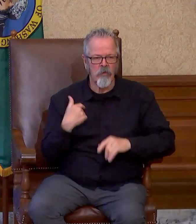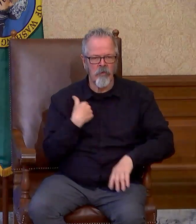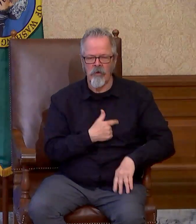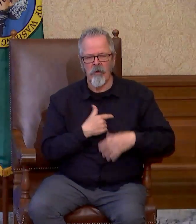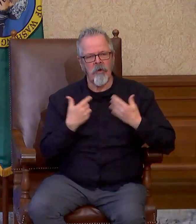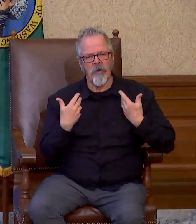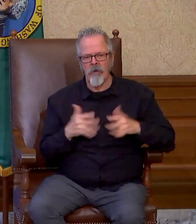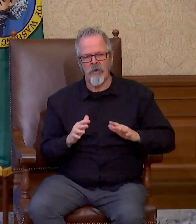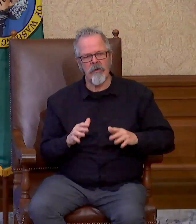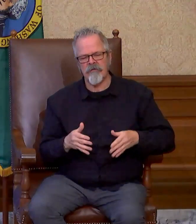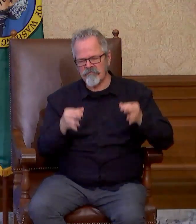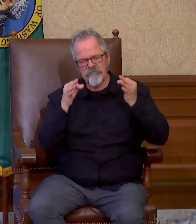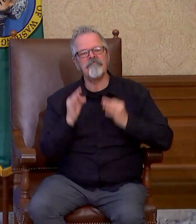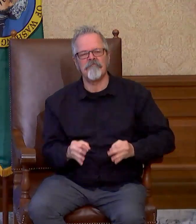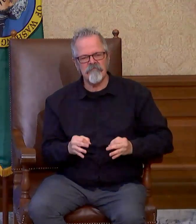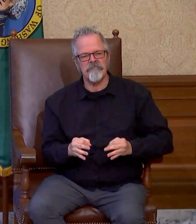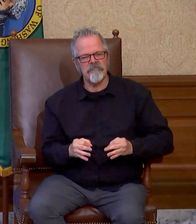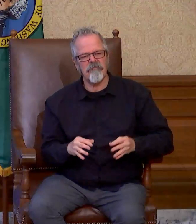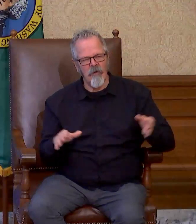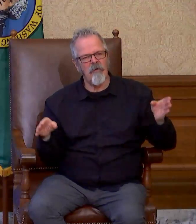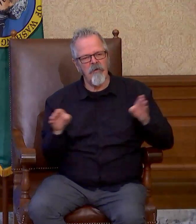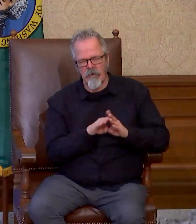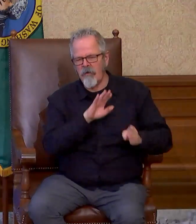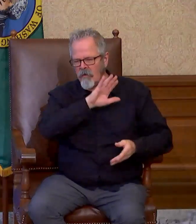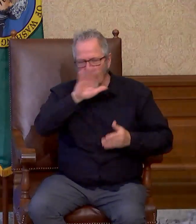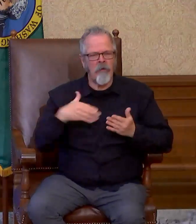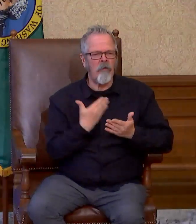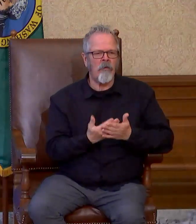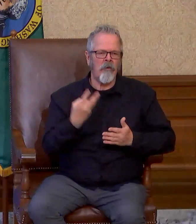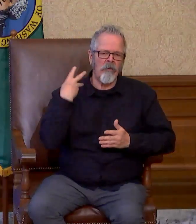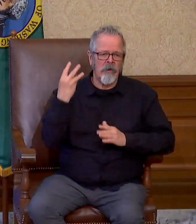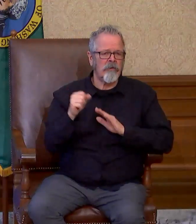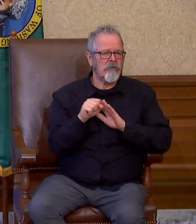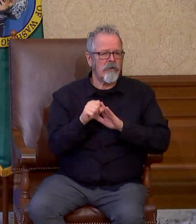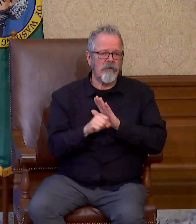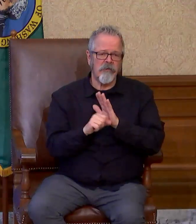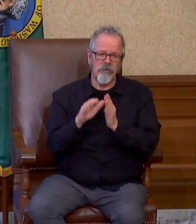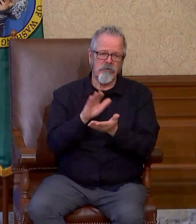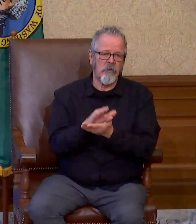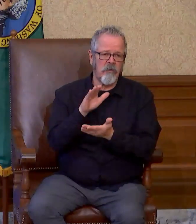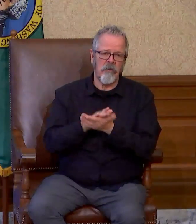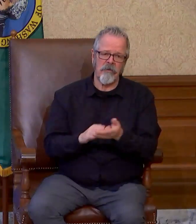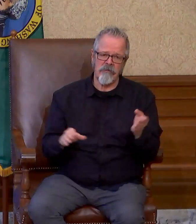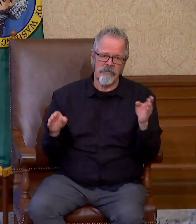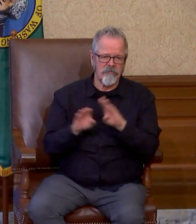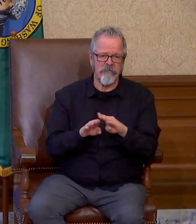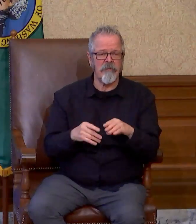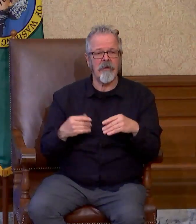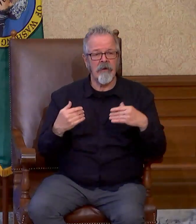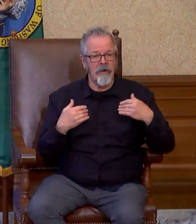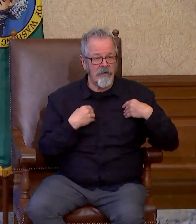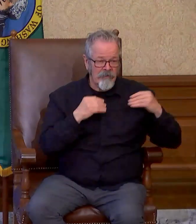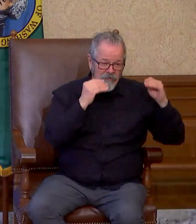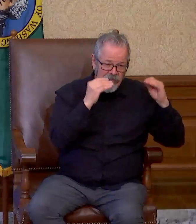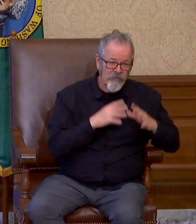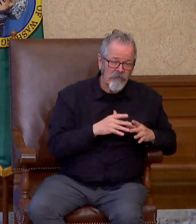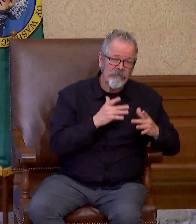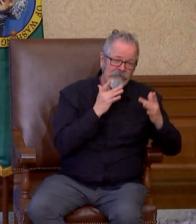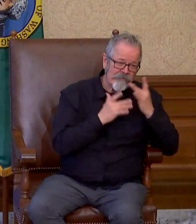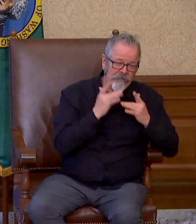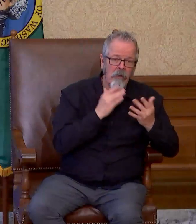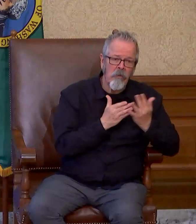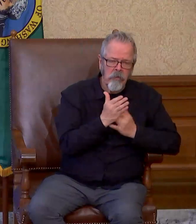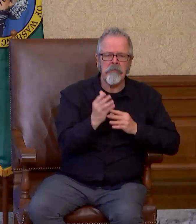remote efforts. But right now, look, we don't have the testing capability to run that risk right now. If we went back to school